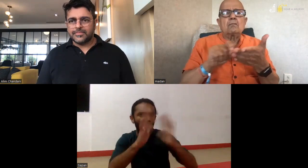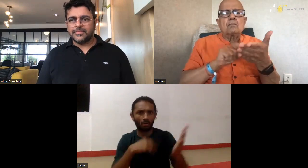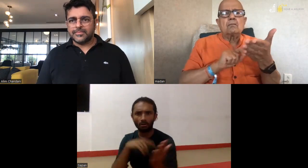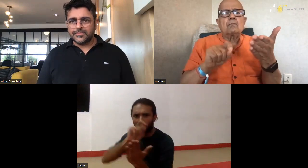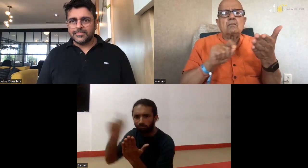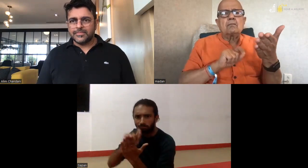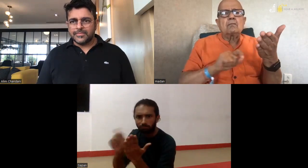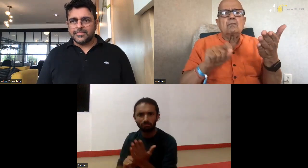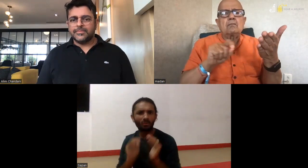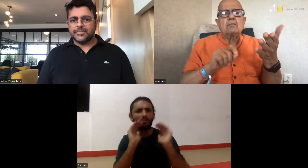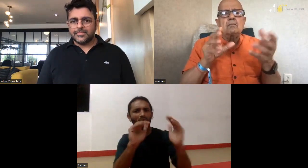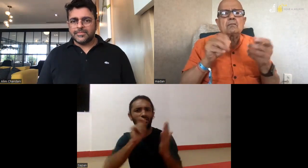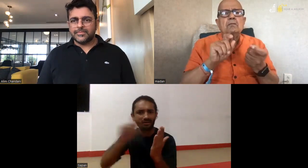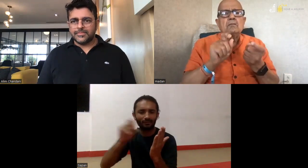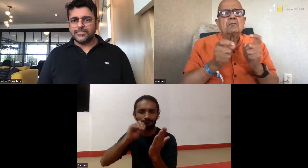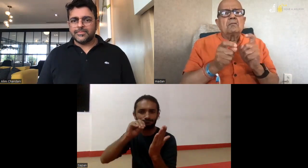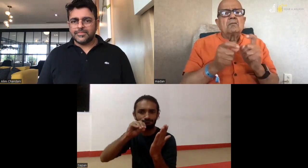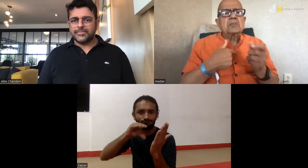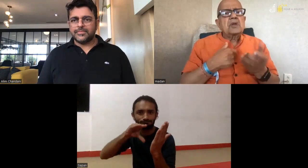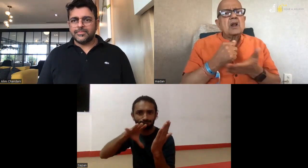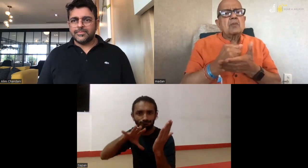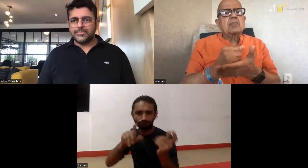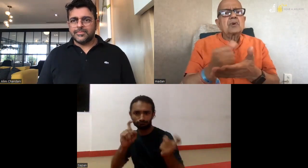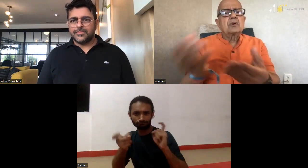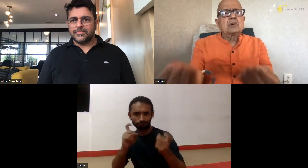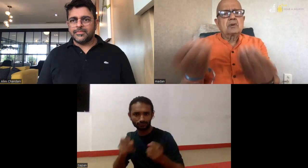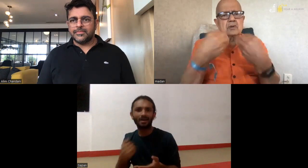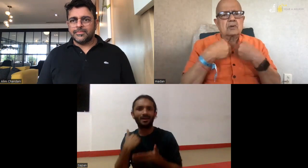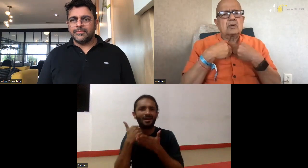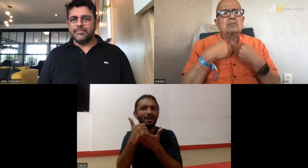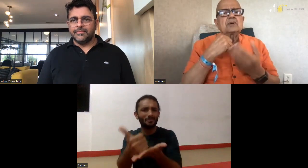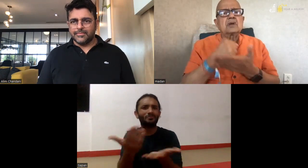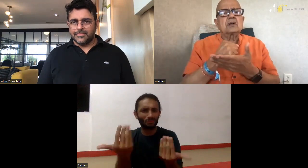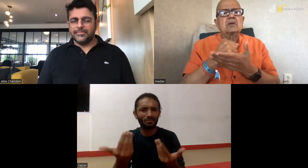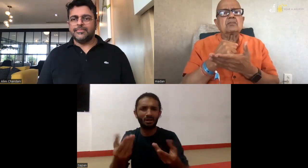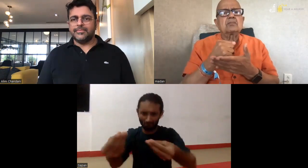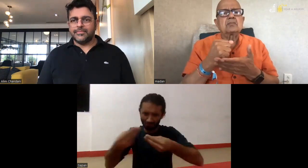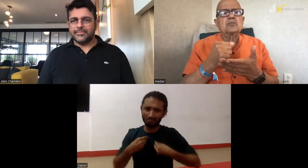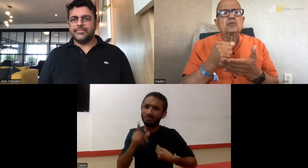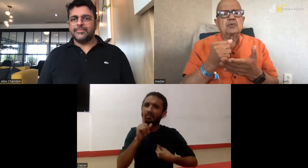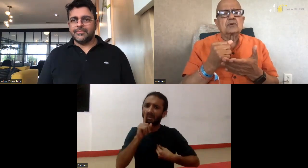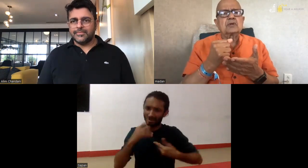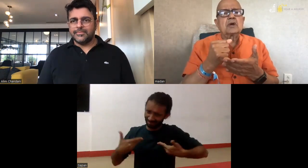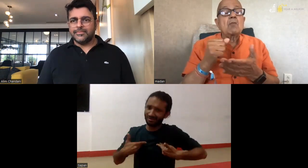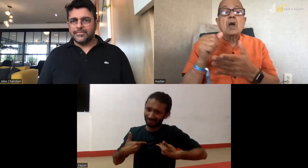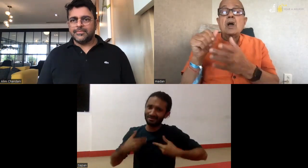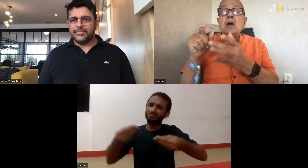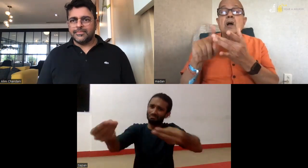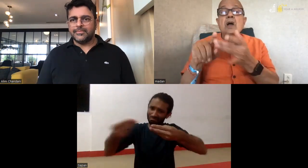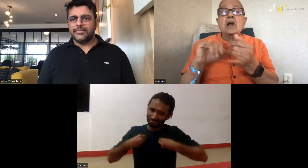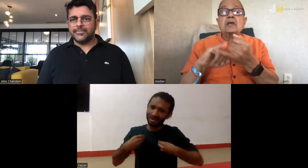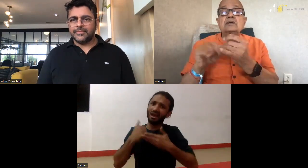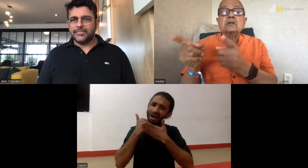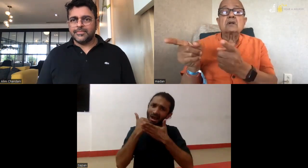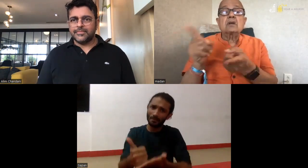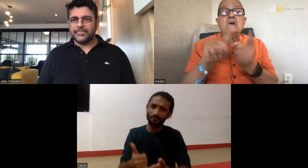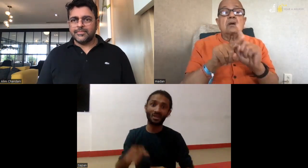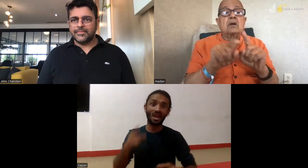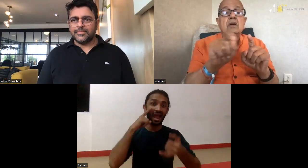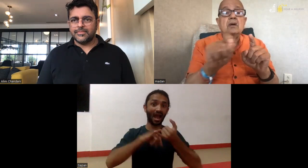it? 81, I am 81 years old, and now the I would like the younger generation to follow our